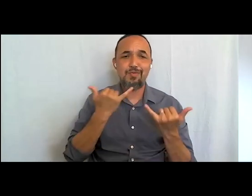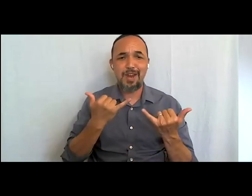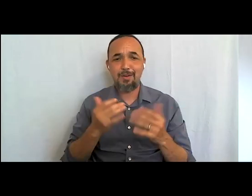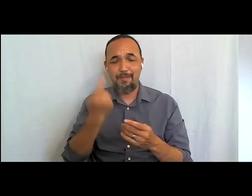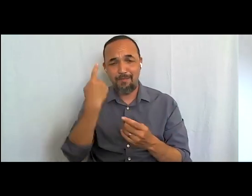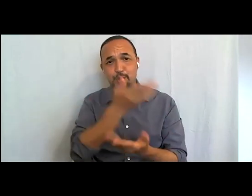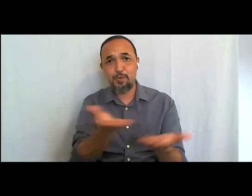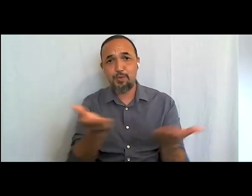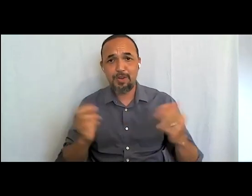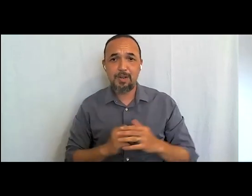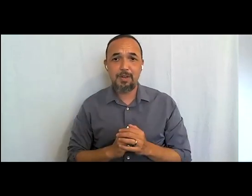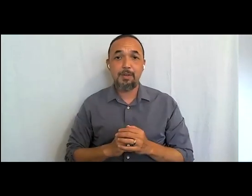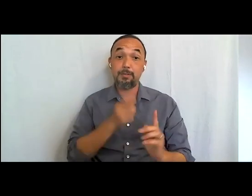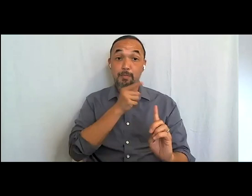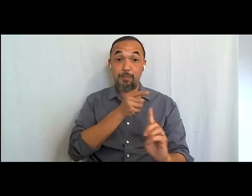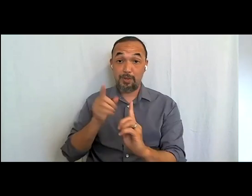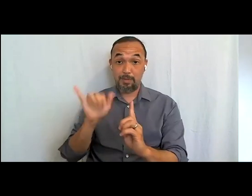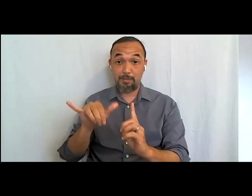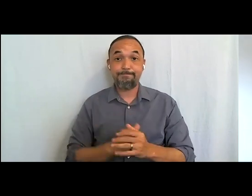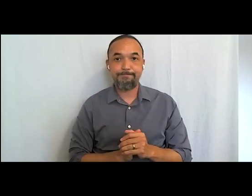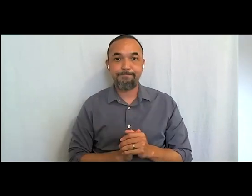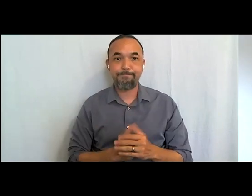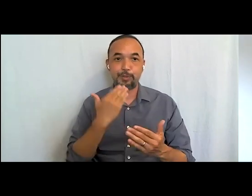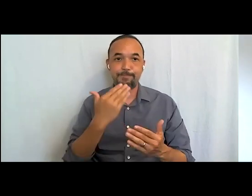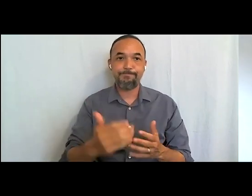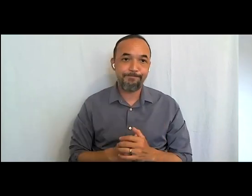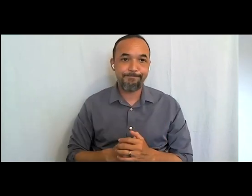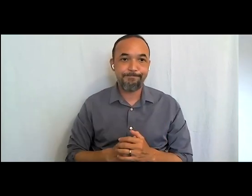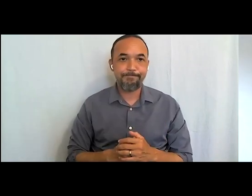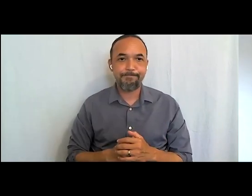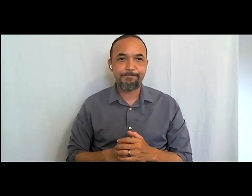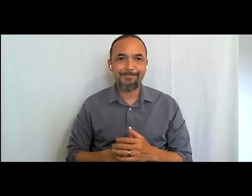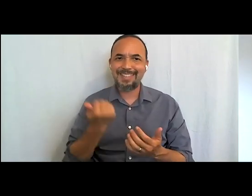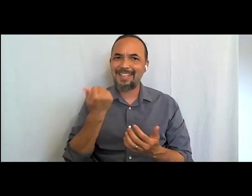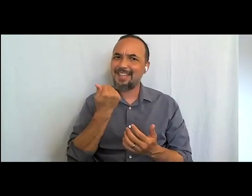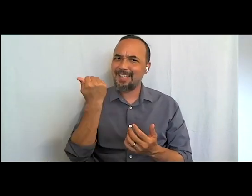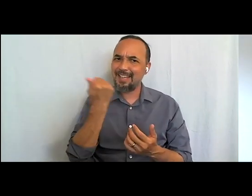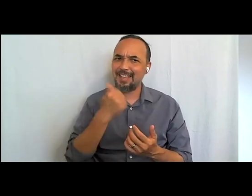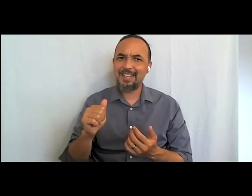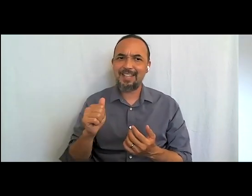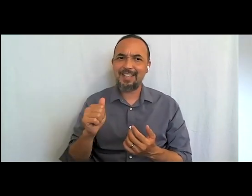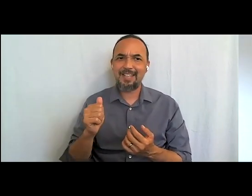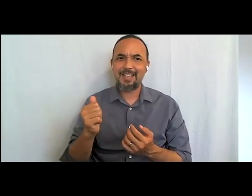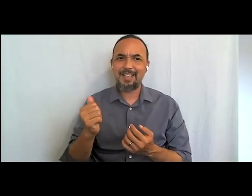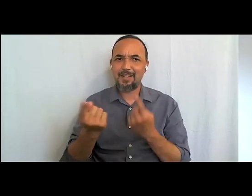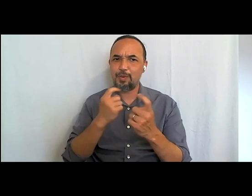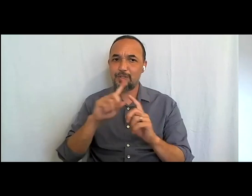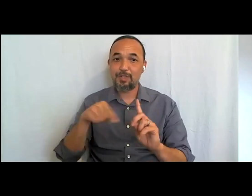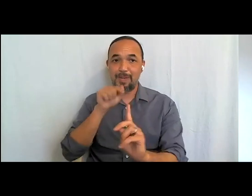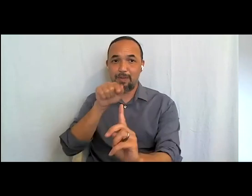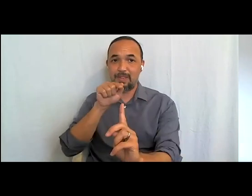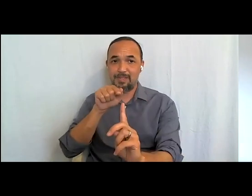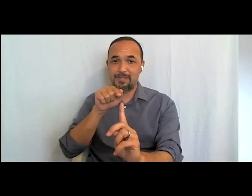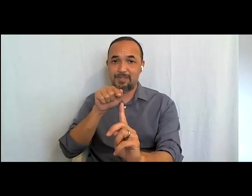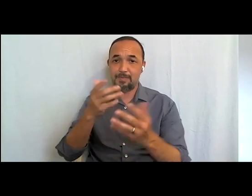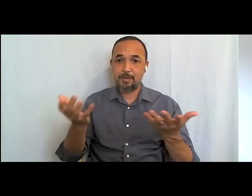Those are those points. Good. Do you have any questions about this so far?